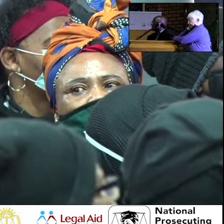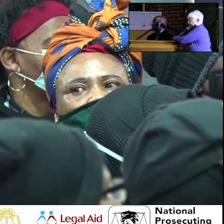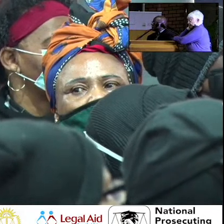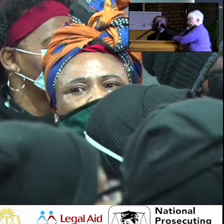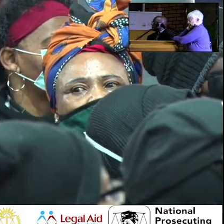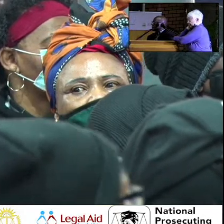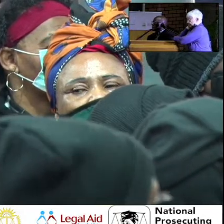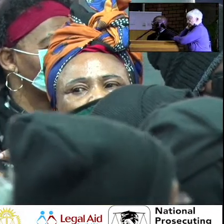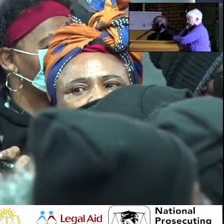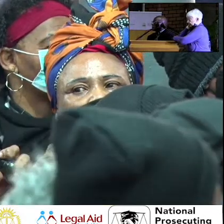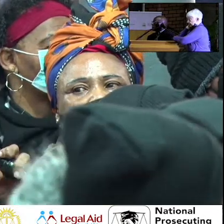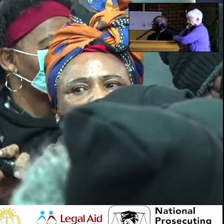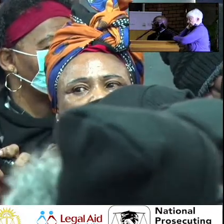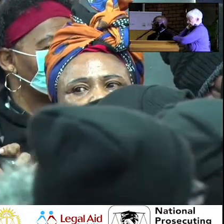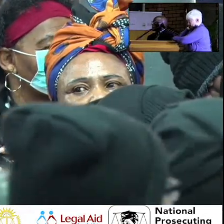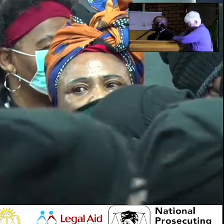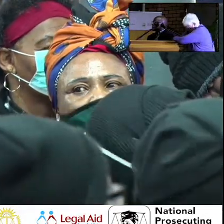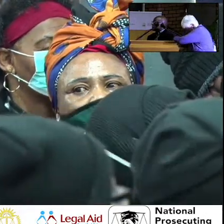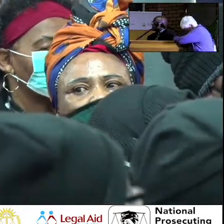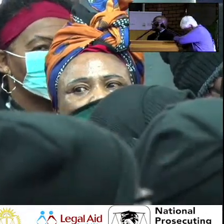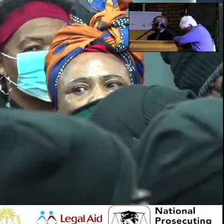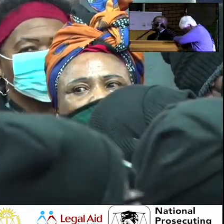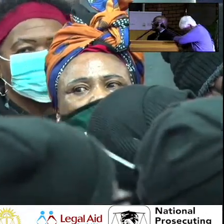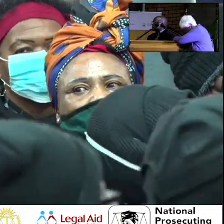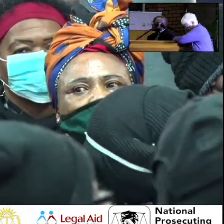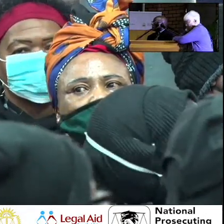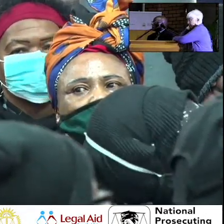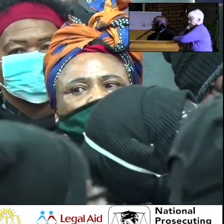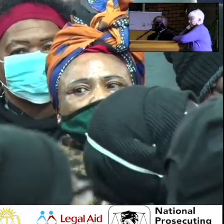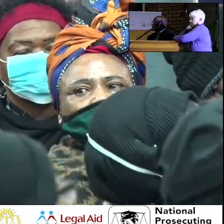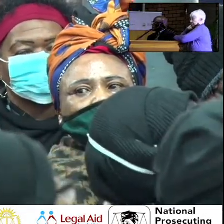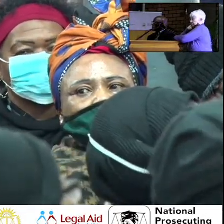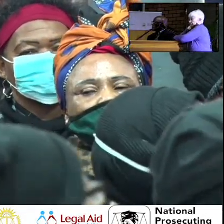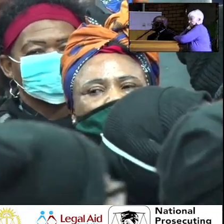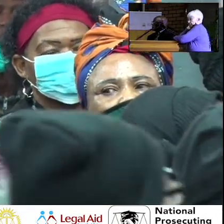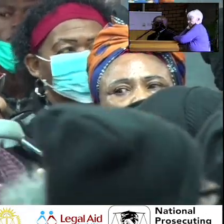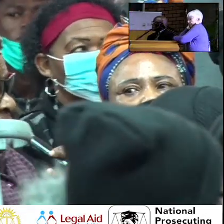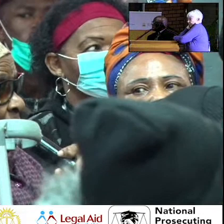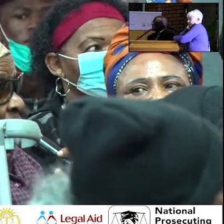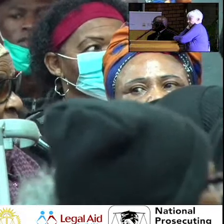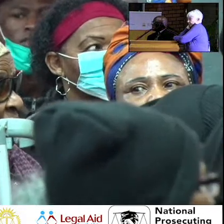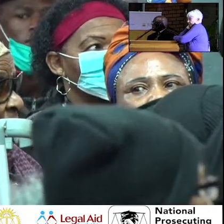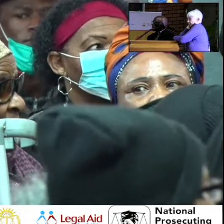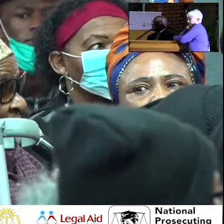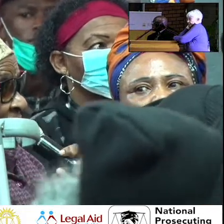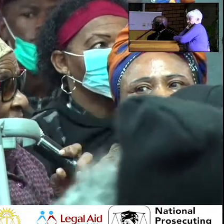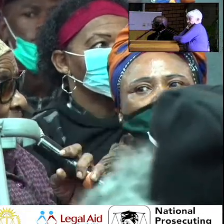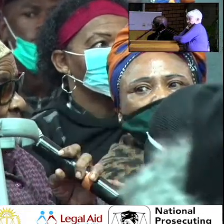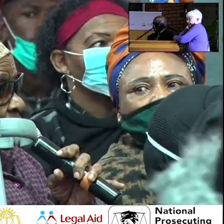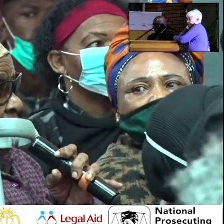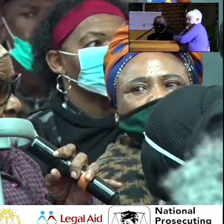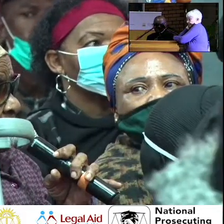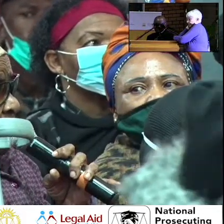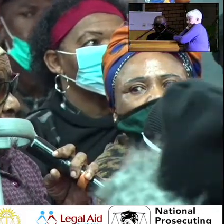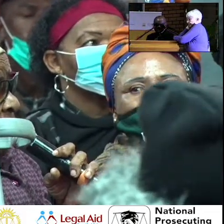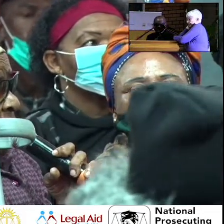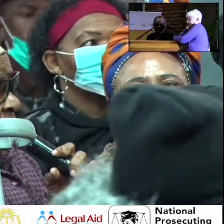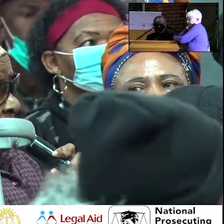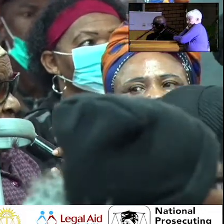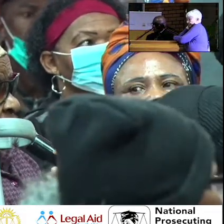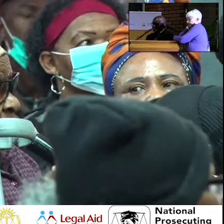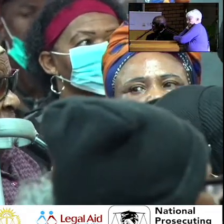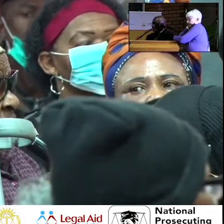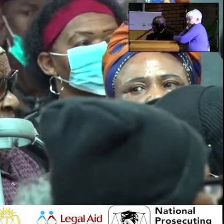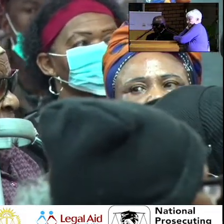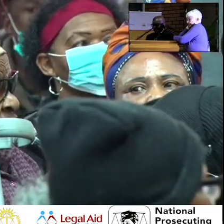ka-3640. Ndibethelwa ngamatye ezisikoli phandle lali. Ndihlala notata ongabonisi babili kapha kulali.